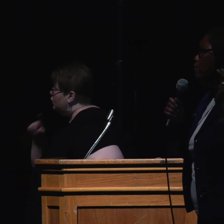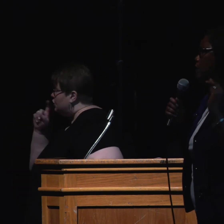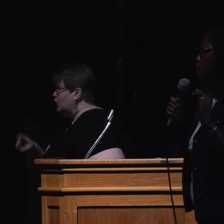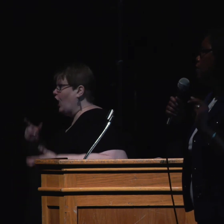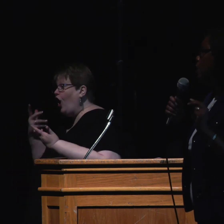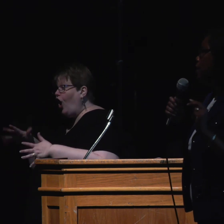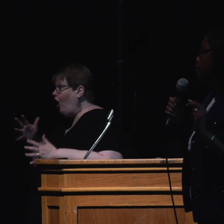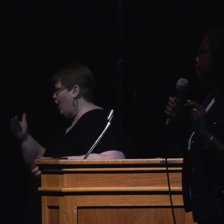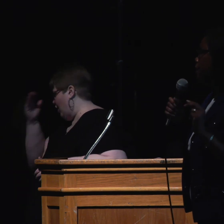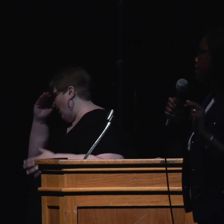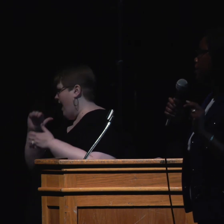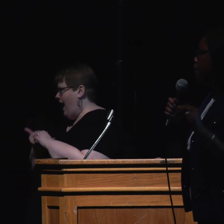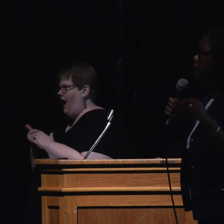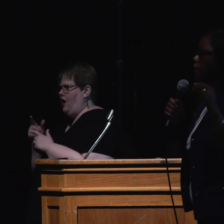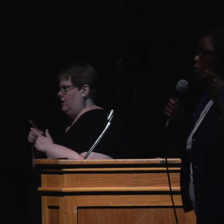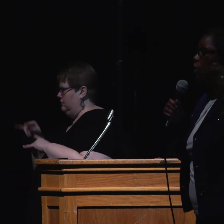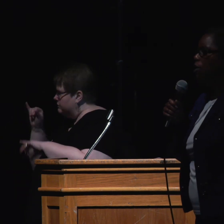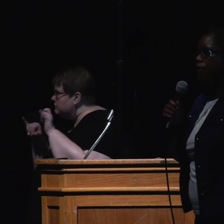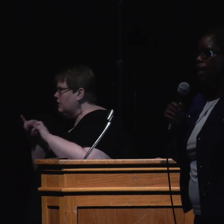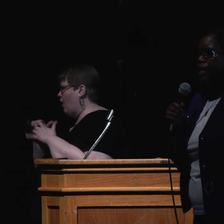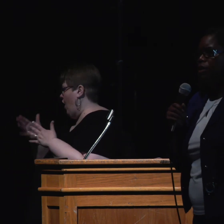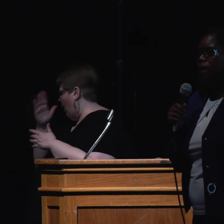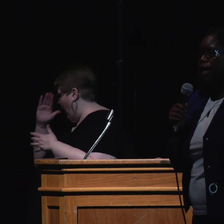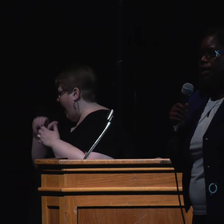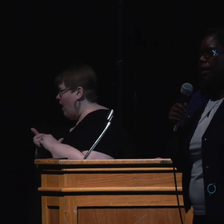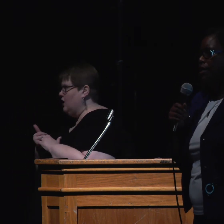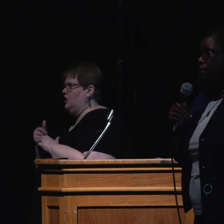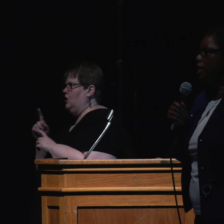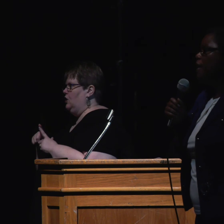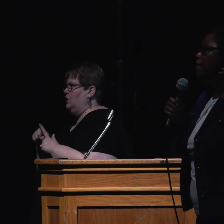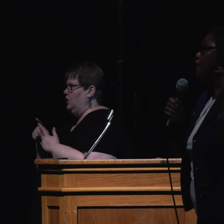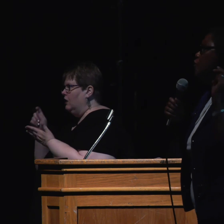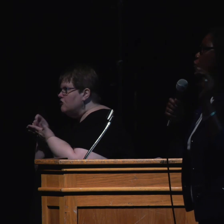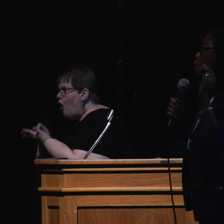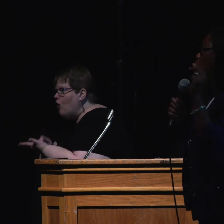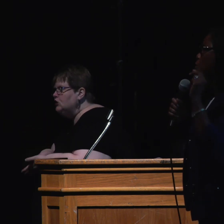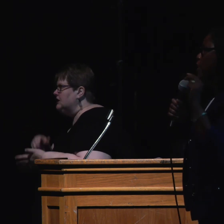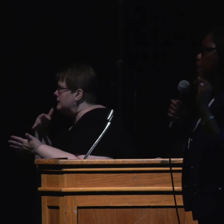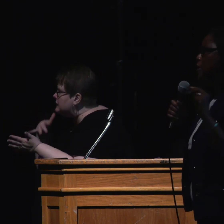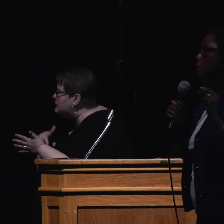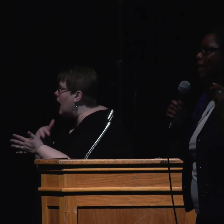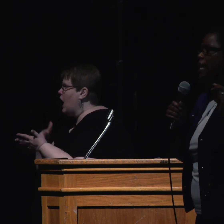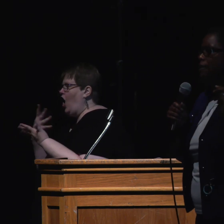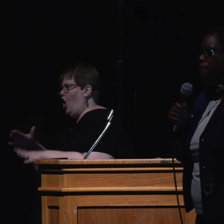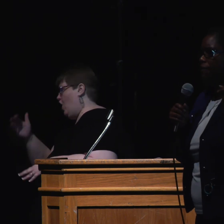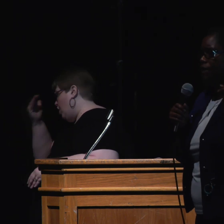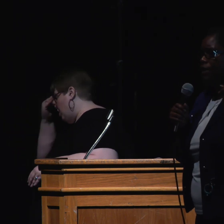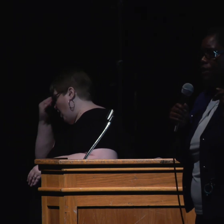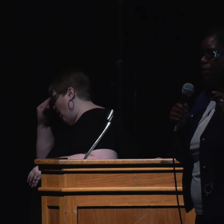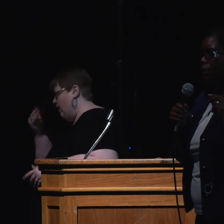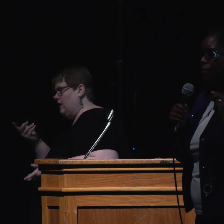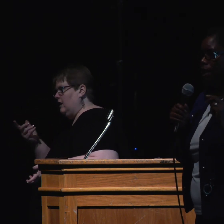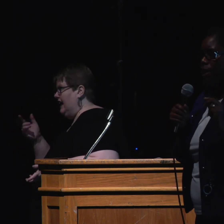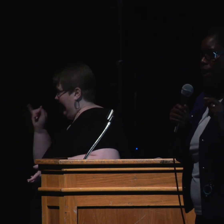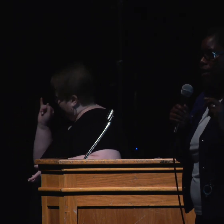should already know how to study. They should already know how to take notes. They should already know if